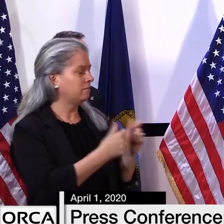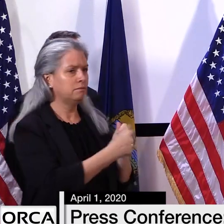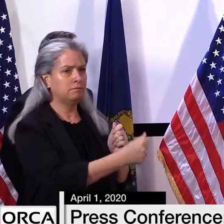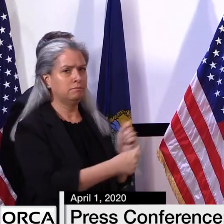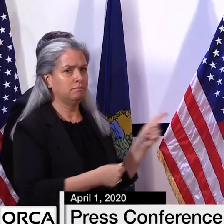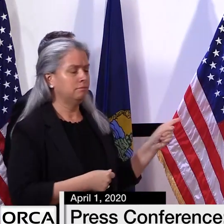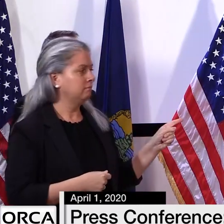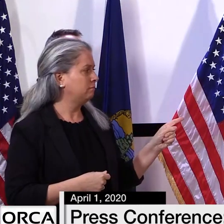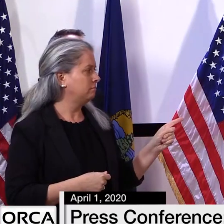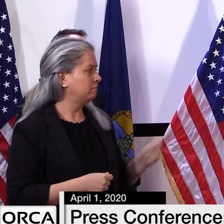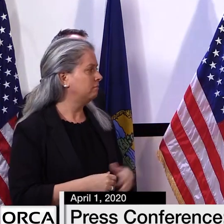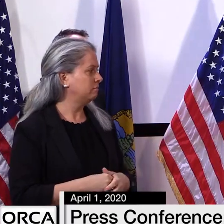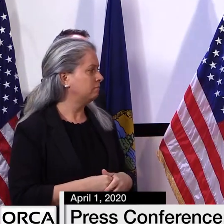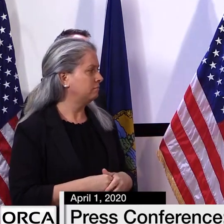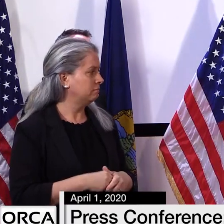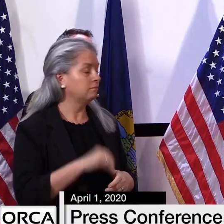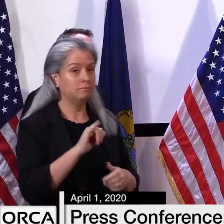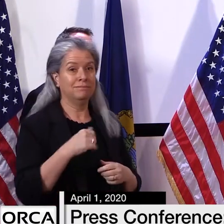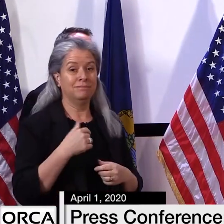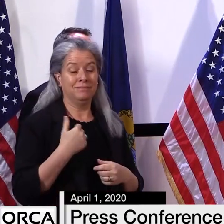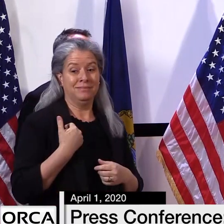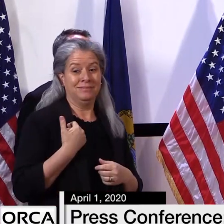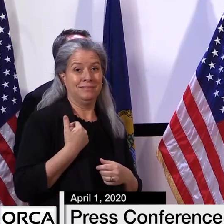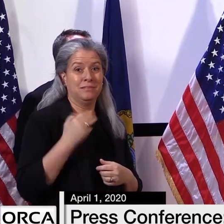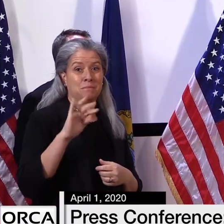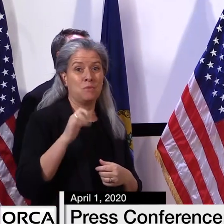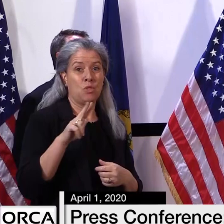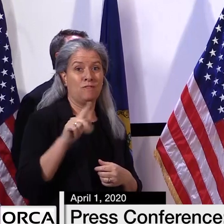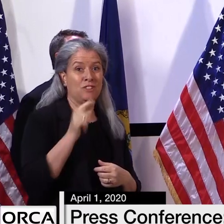Most recent data as of March 31st.